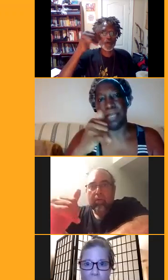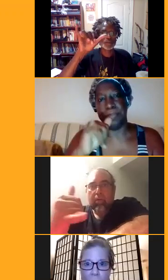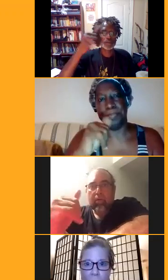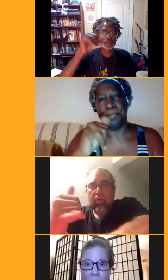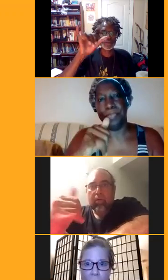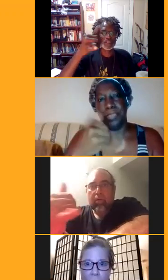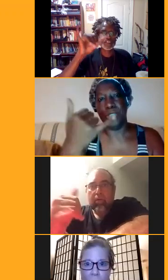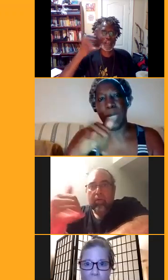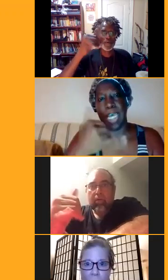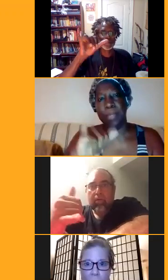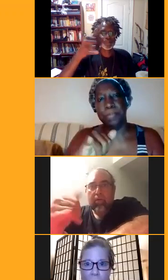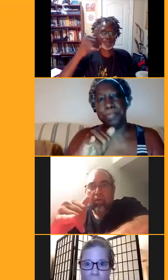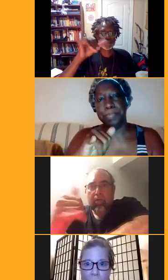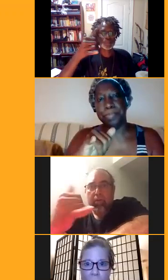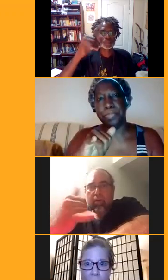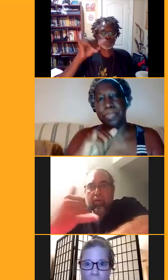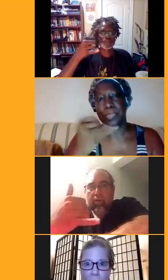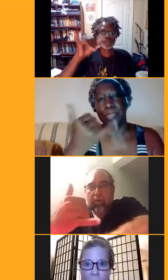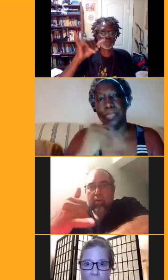Shake it. Y.